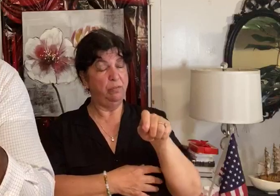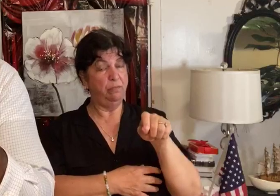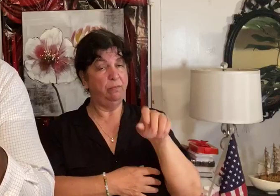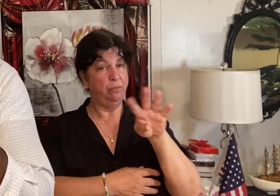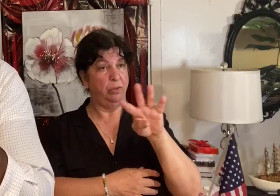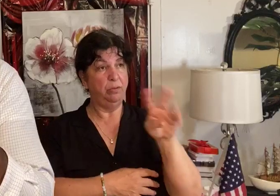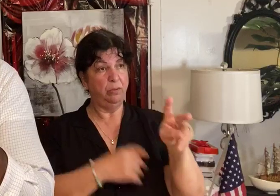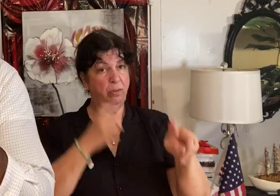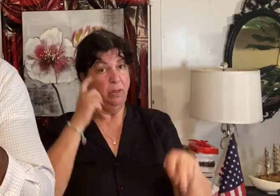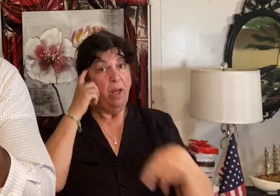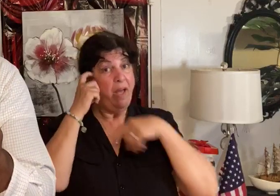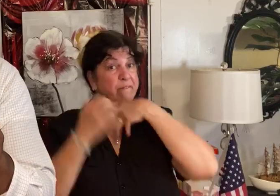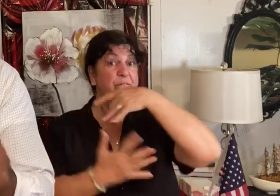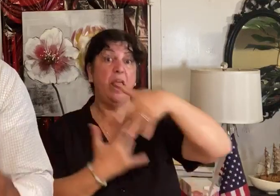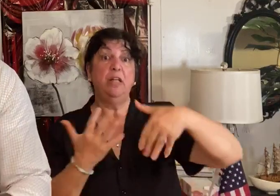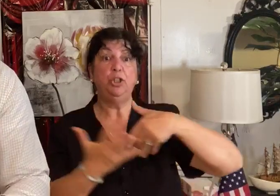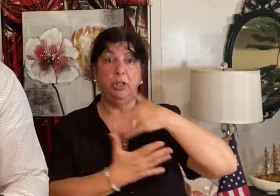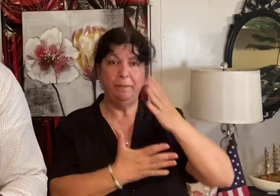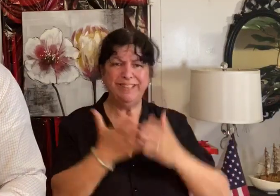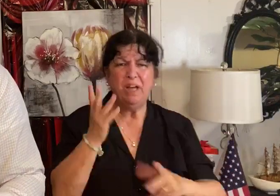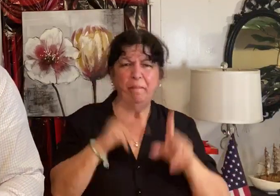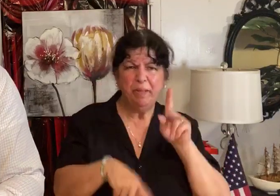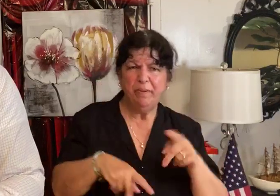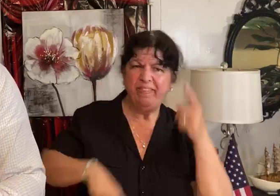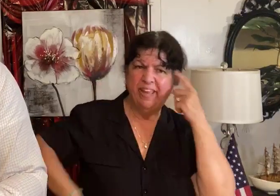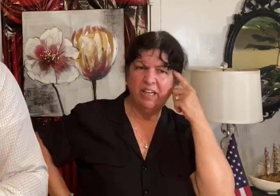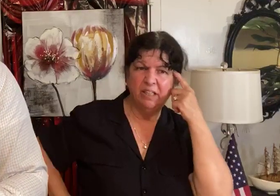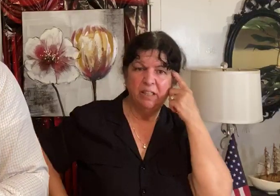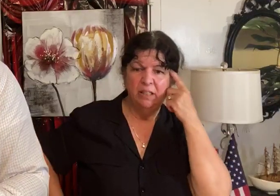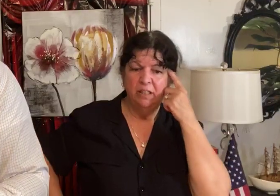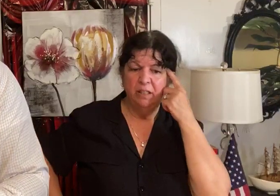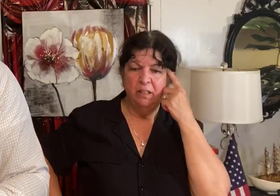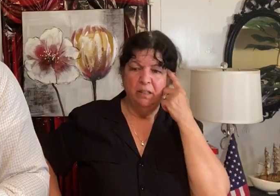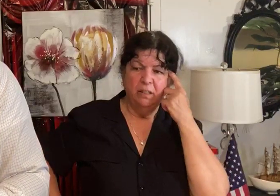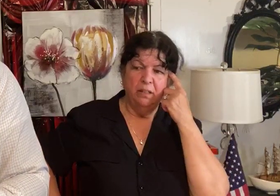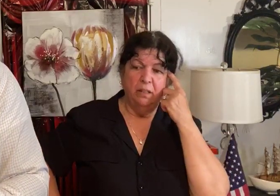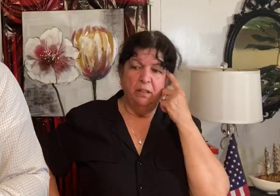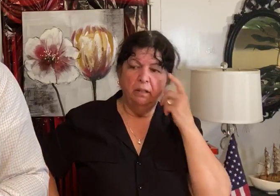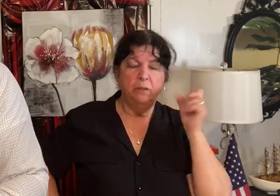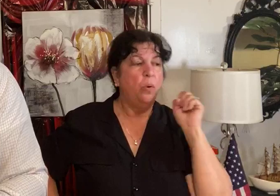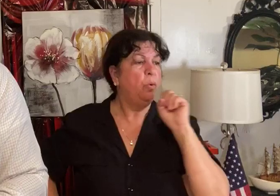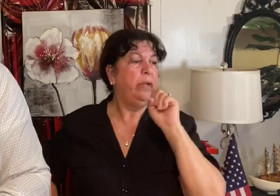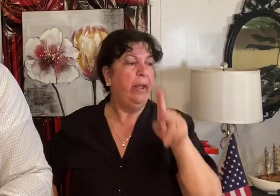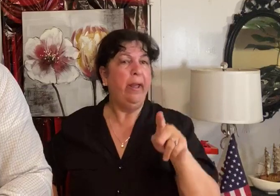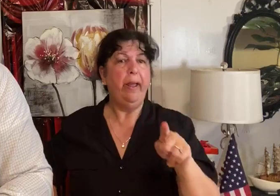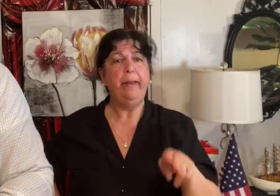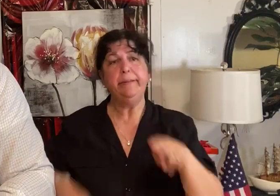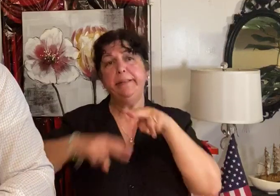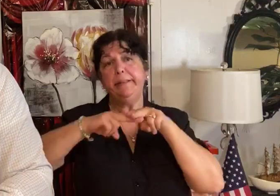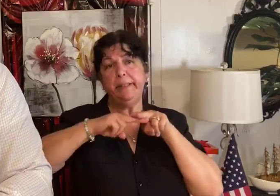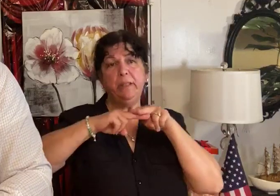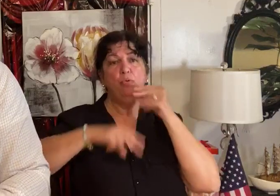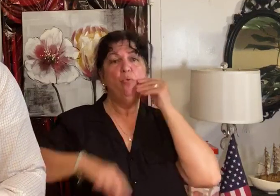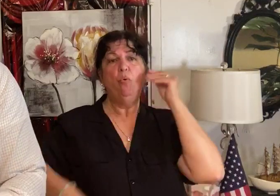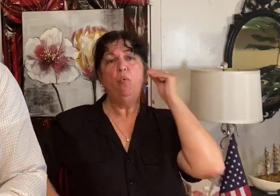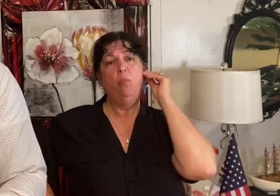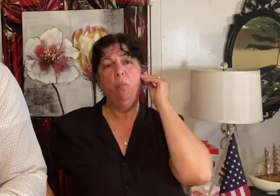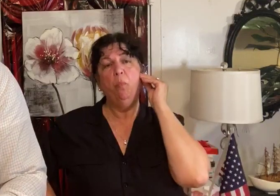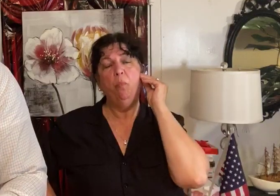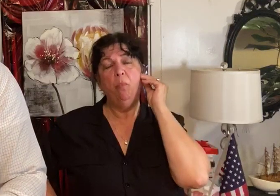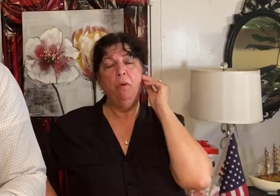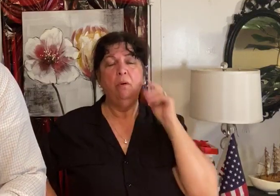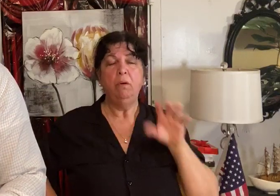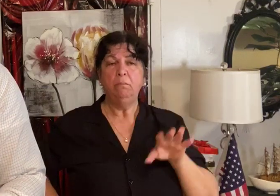fellowship. Some people think that it's okay to just sit in your house